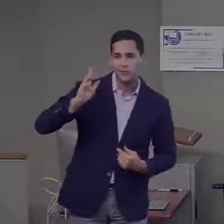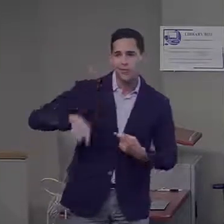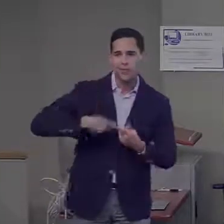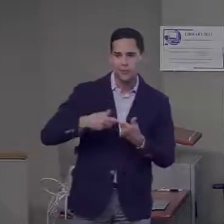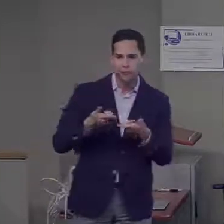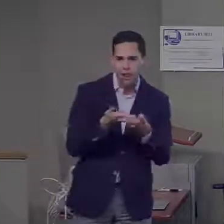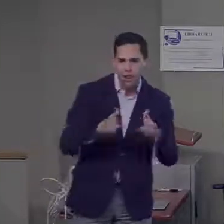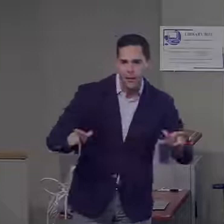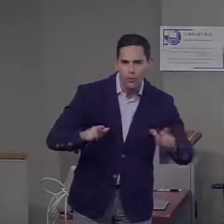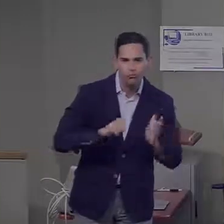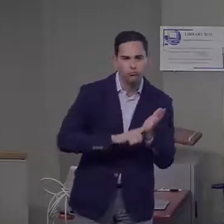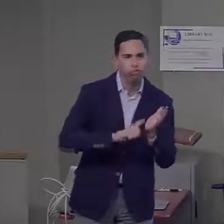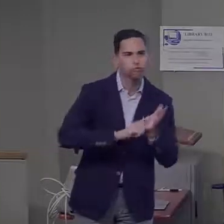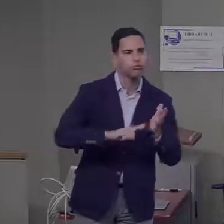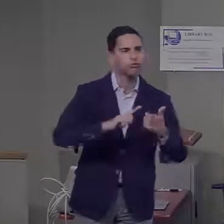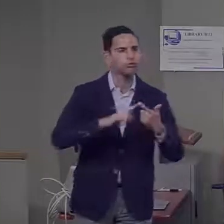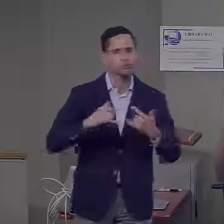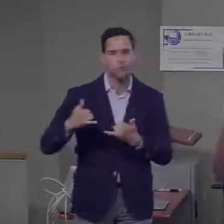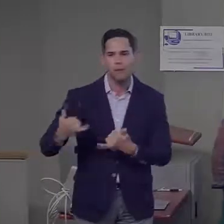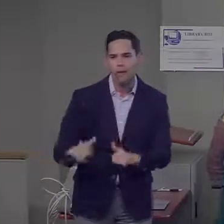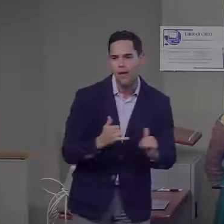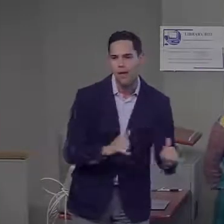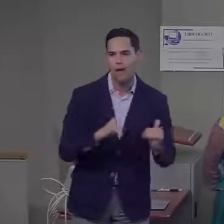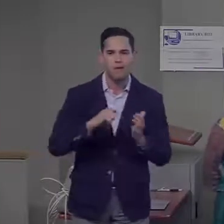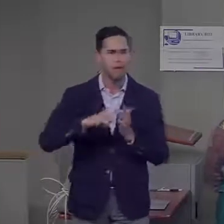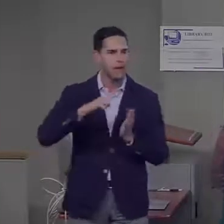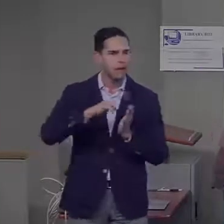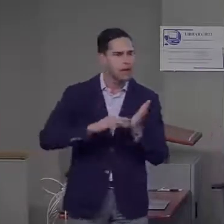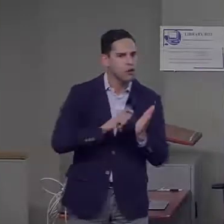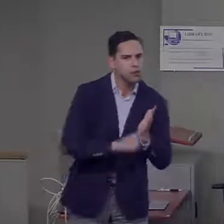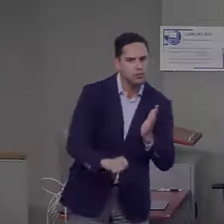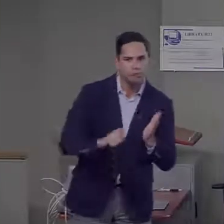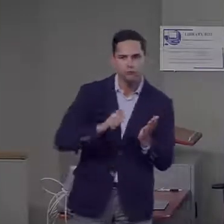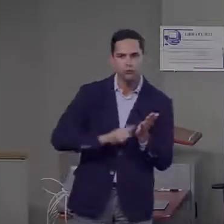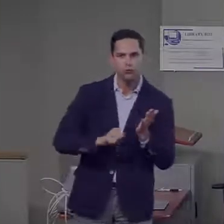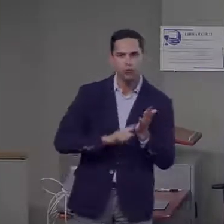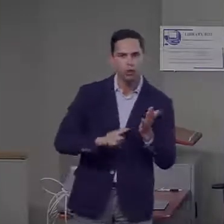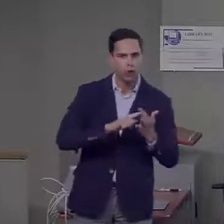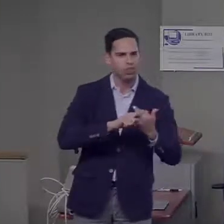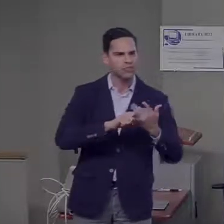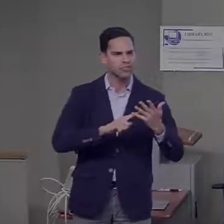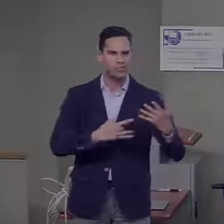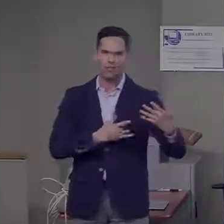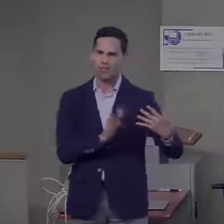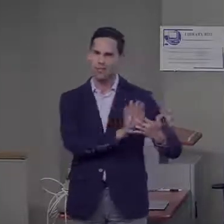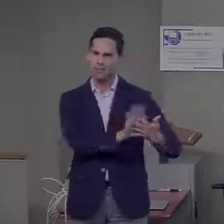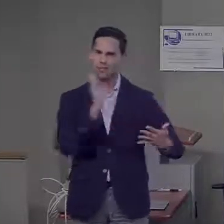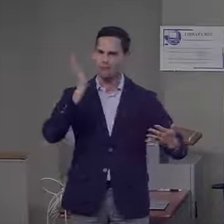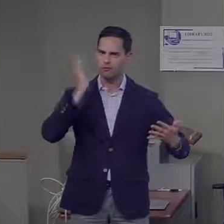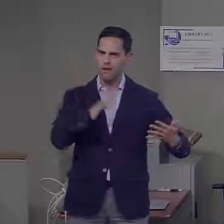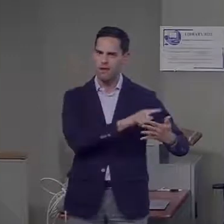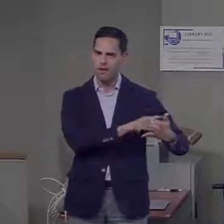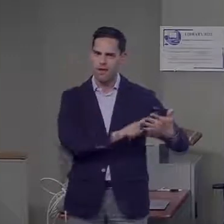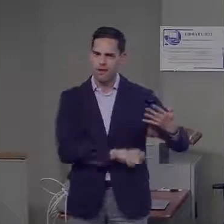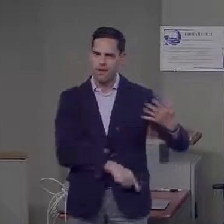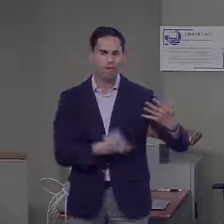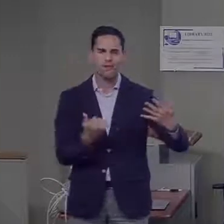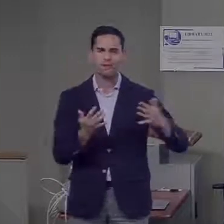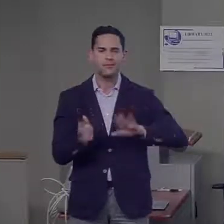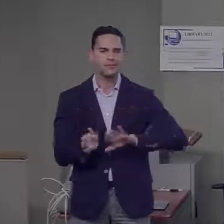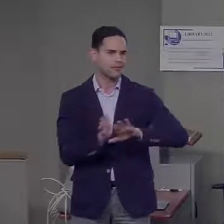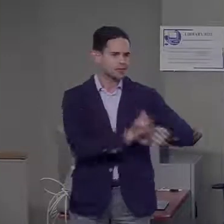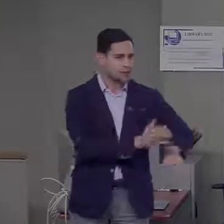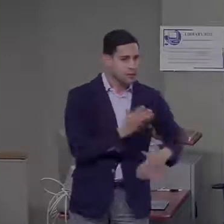research, or literacy research. And today we want to talk about a particular passion that we